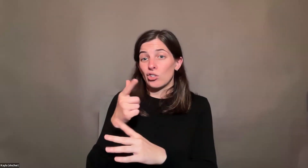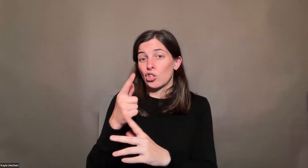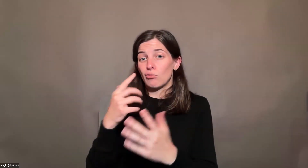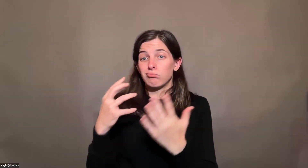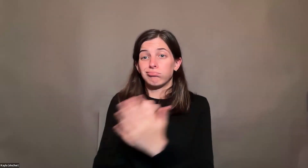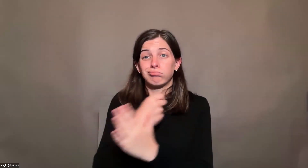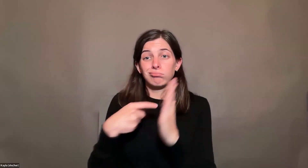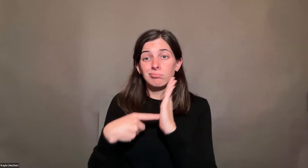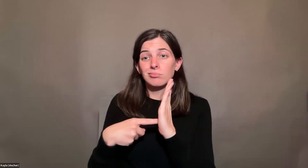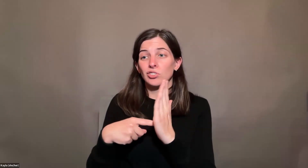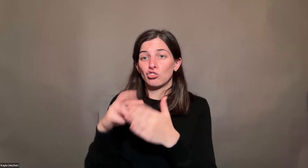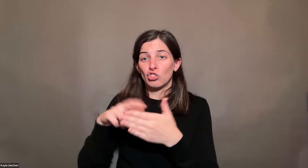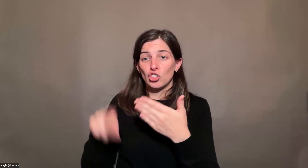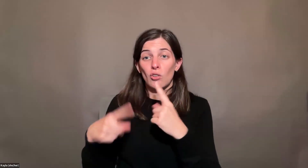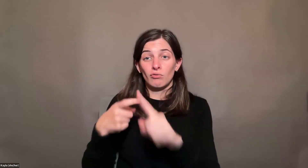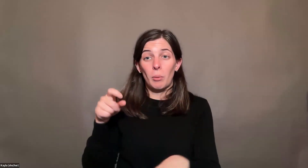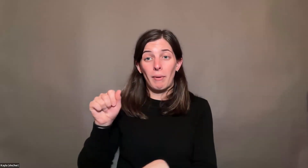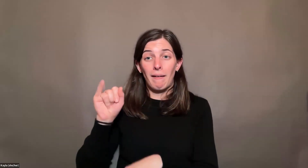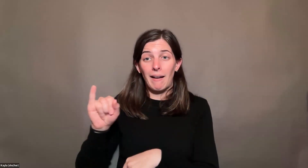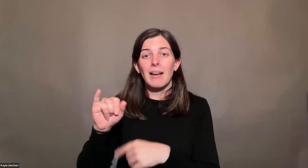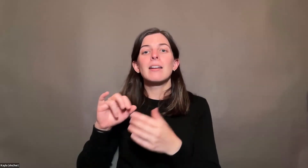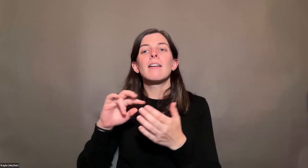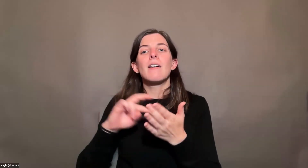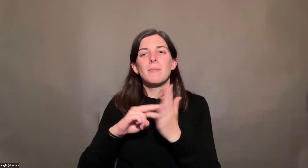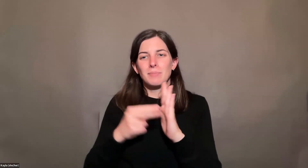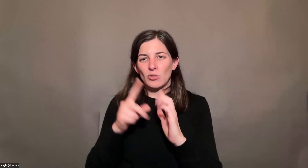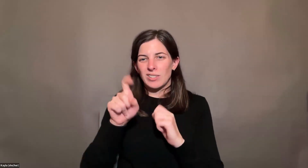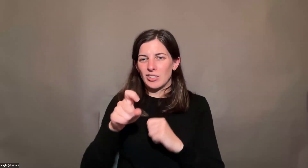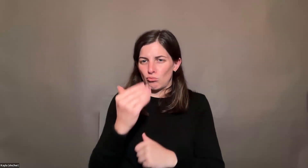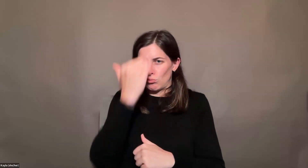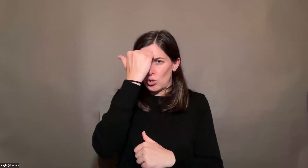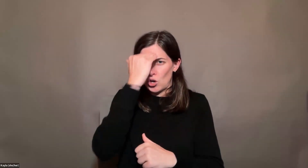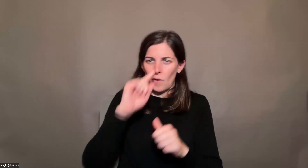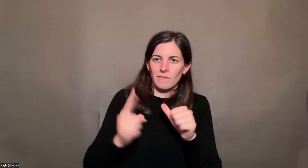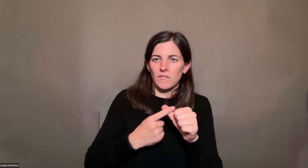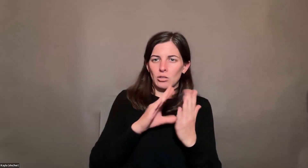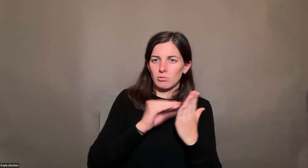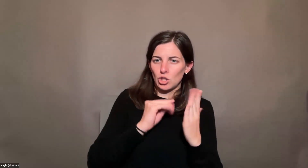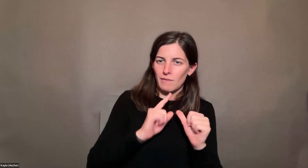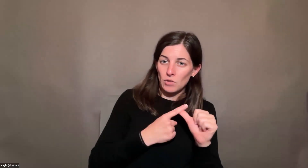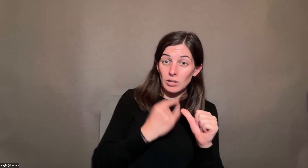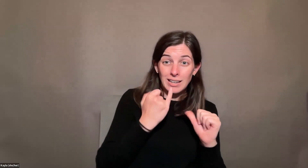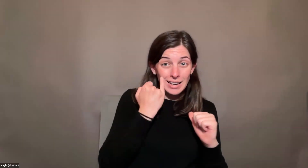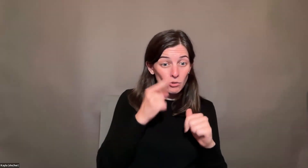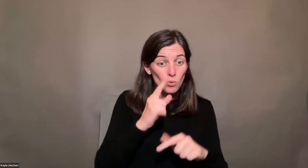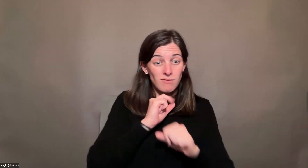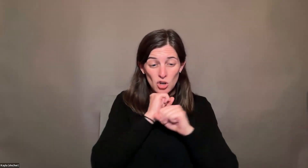AI, at first learn it yourself, because if you are not having any experience, then you might